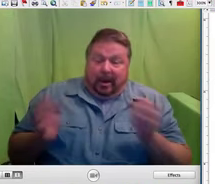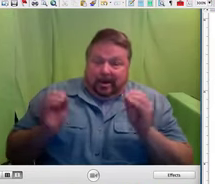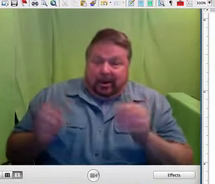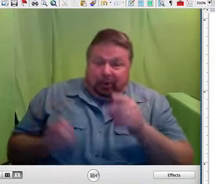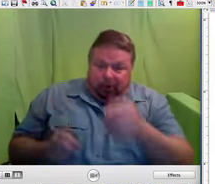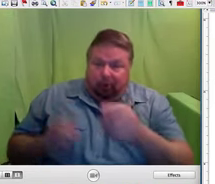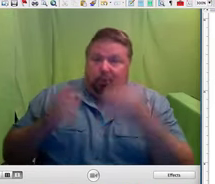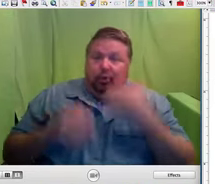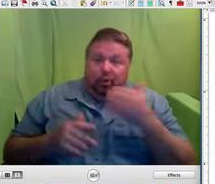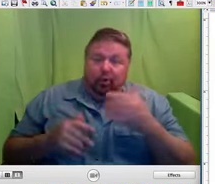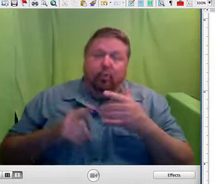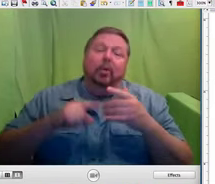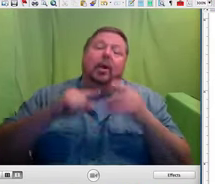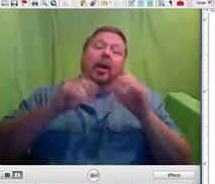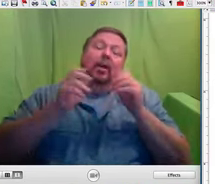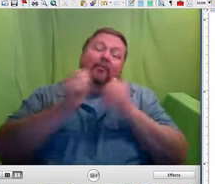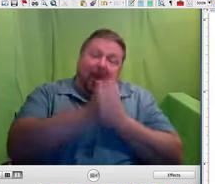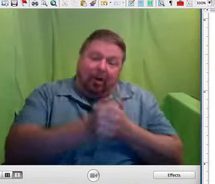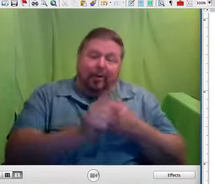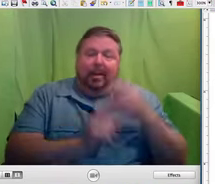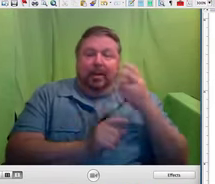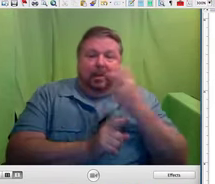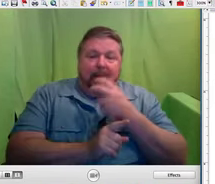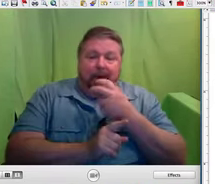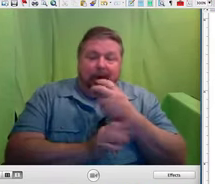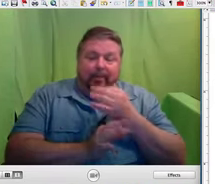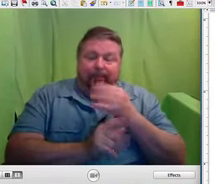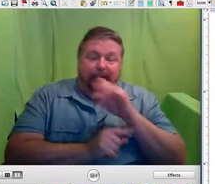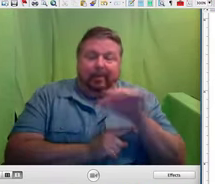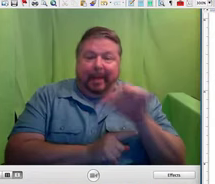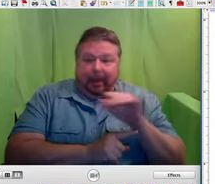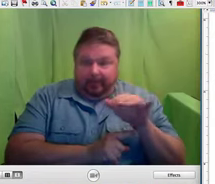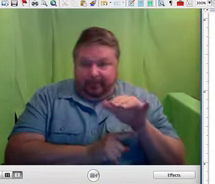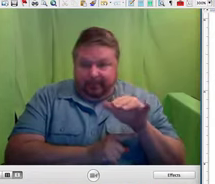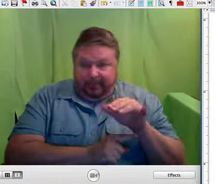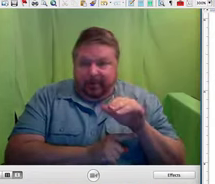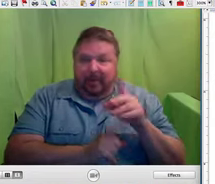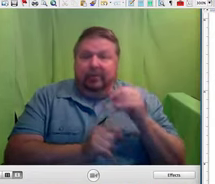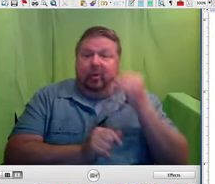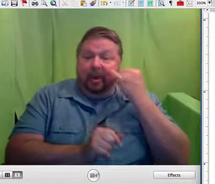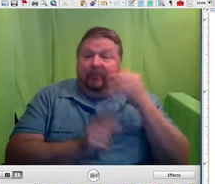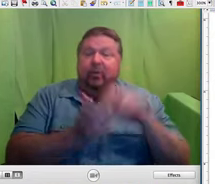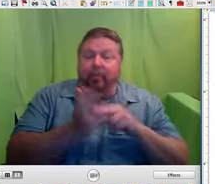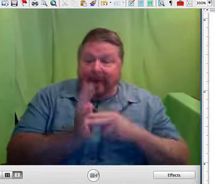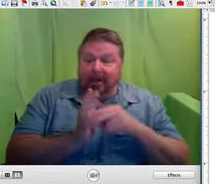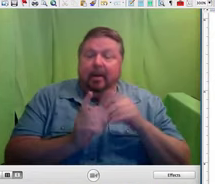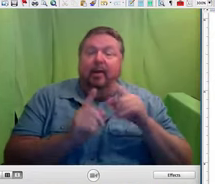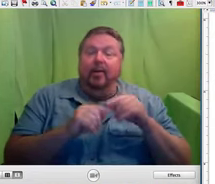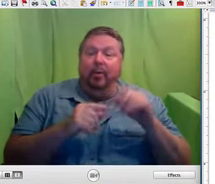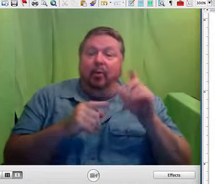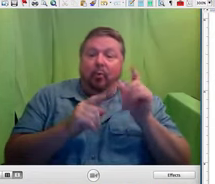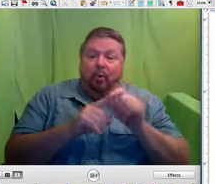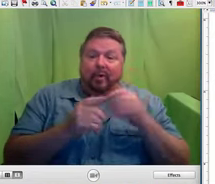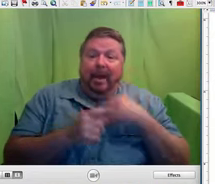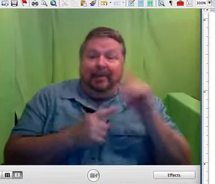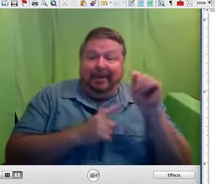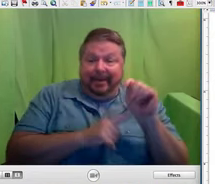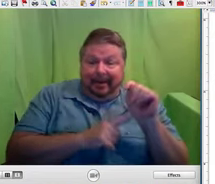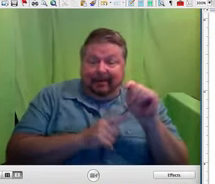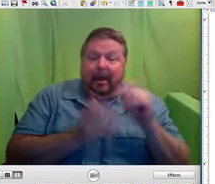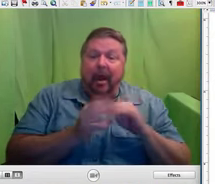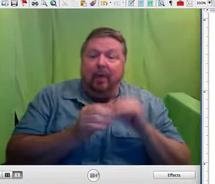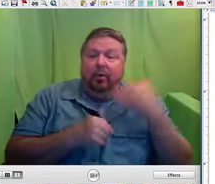I teach you to cue following the spelling. So if you mean the word that has